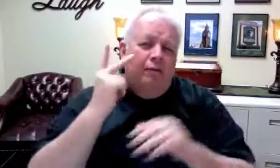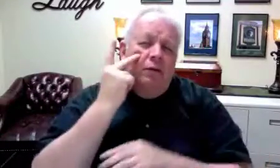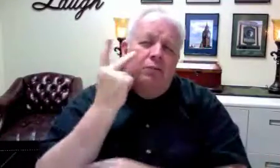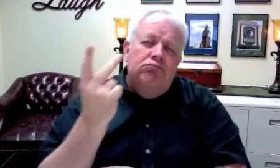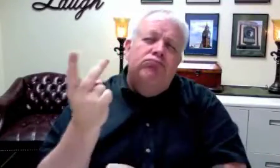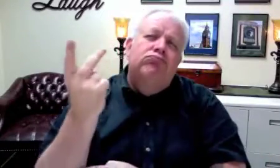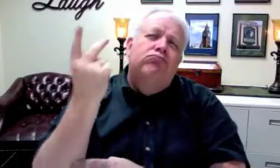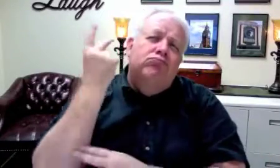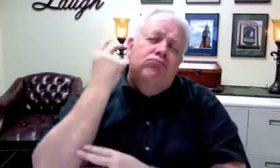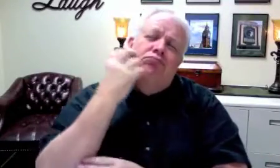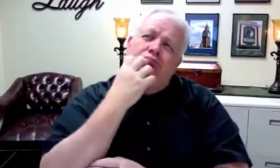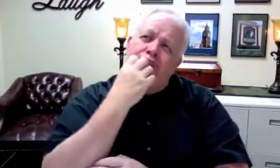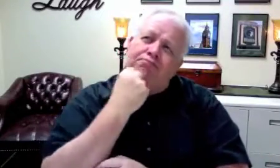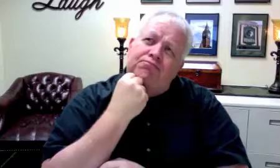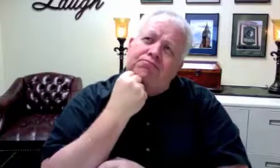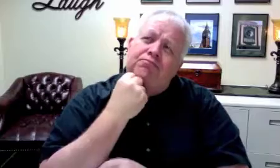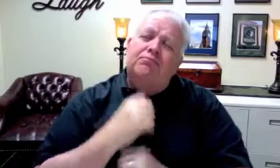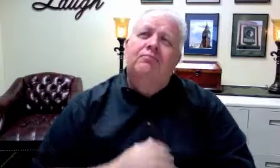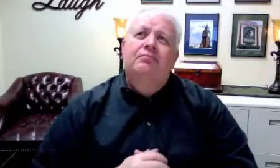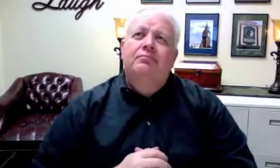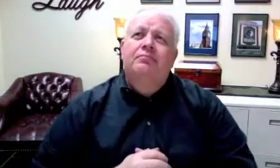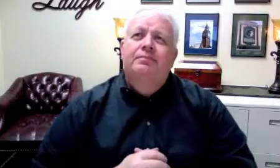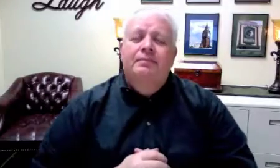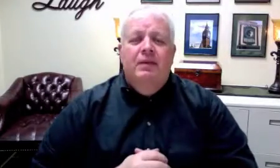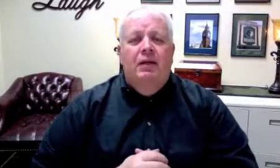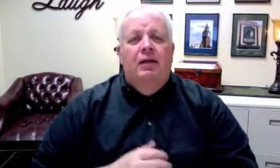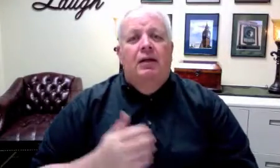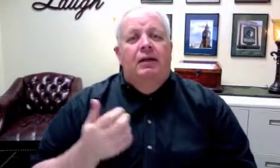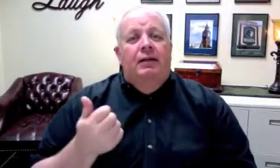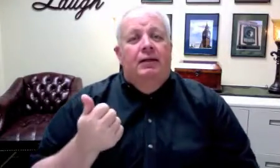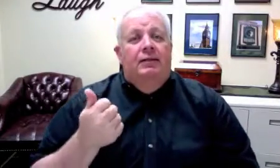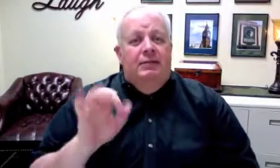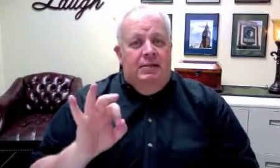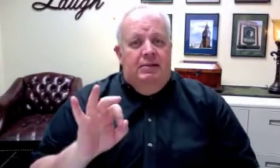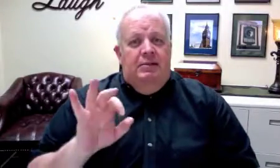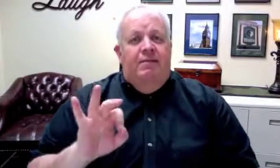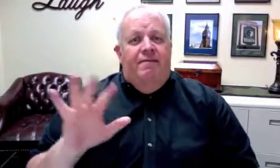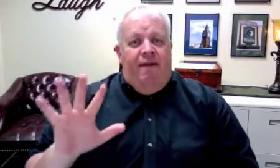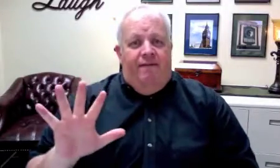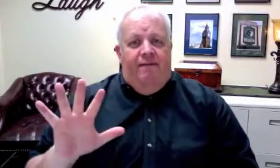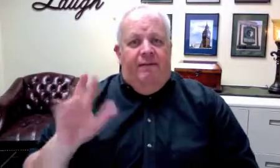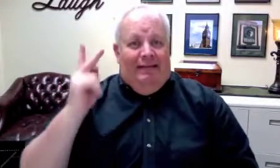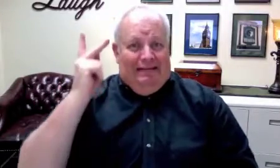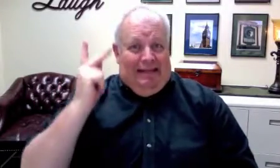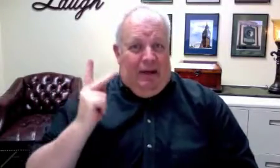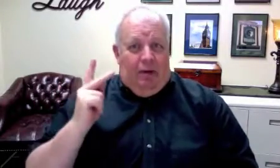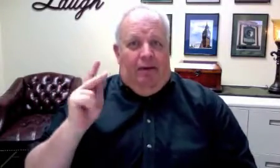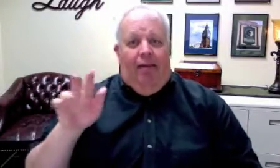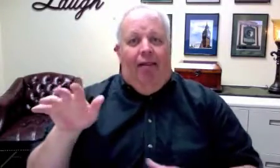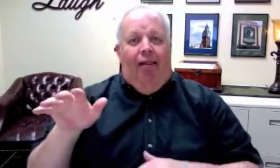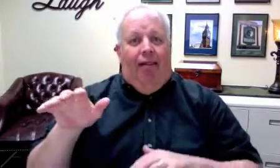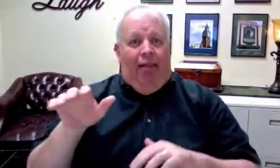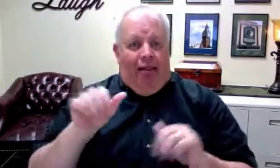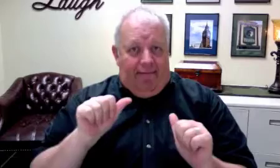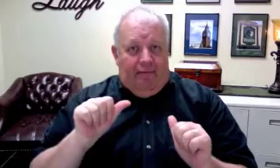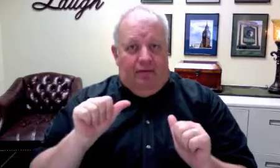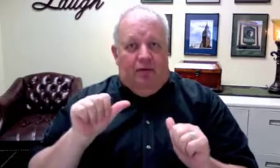In 1995, she moved away from Austin to the Portland, Oregon area.